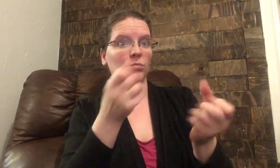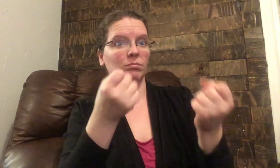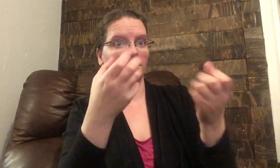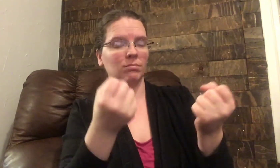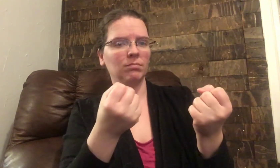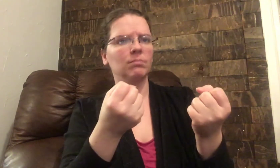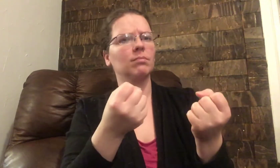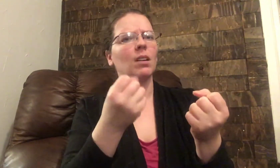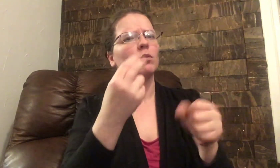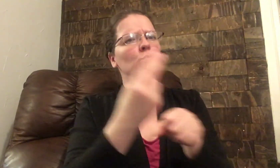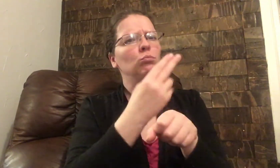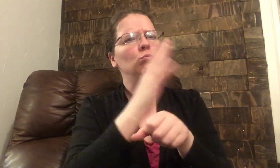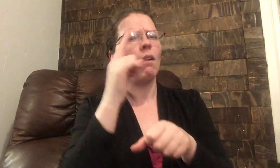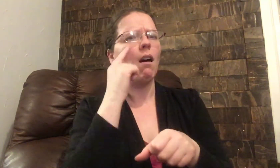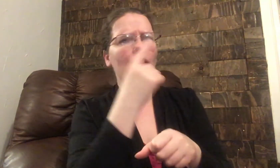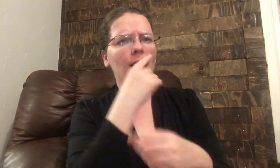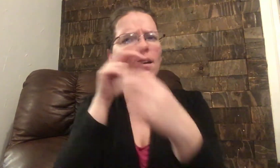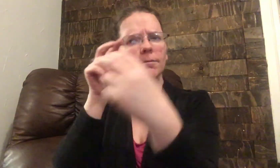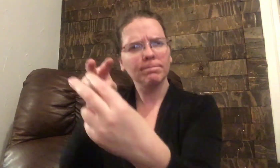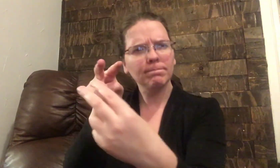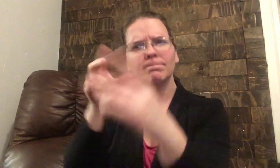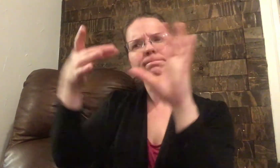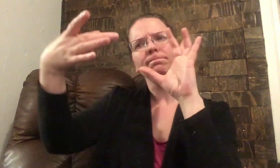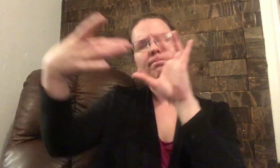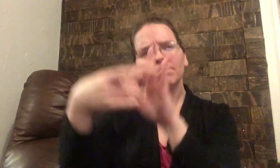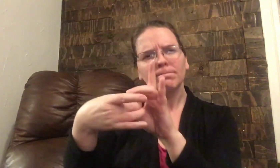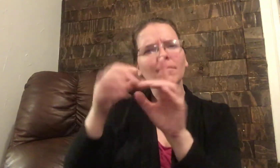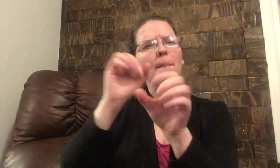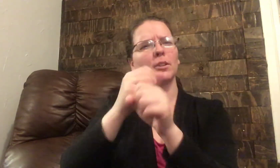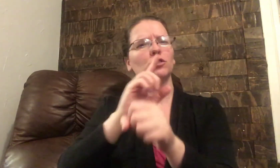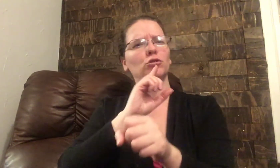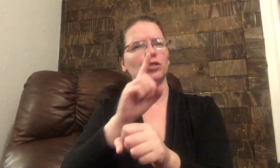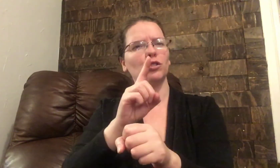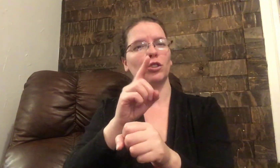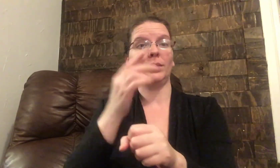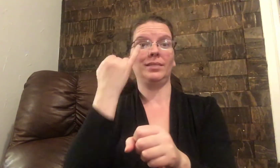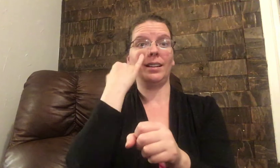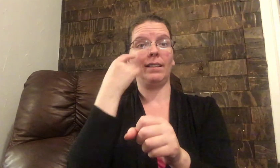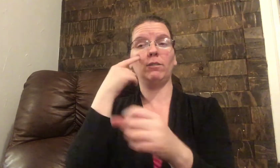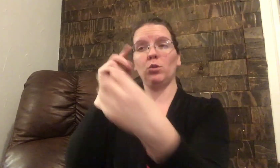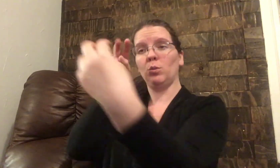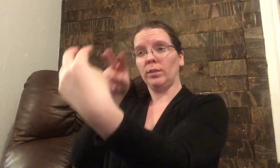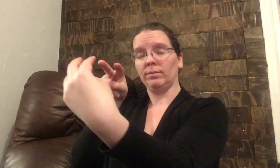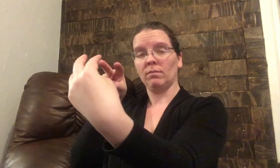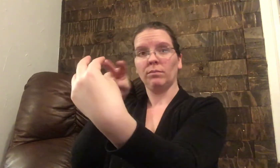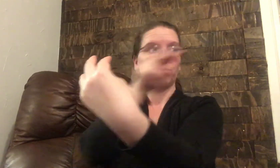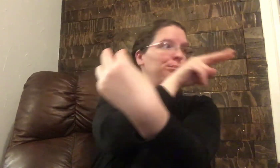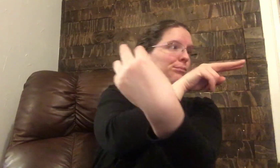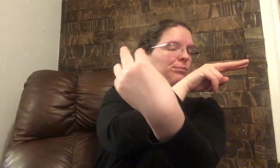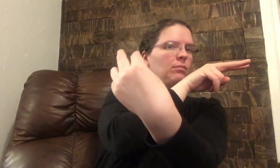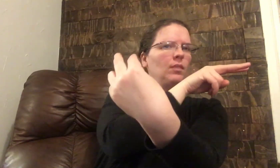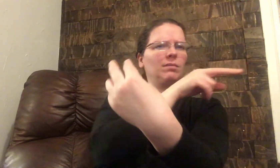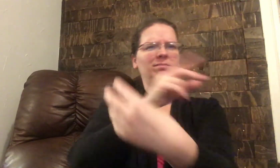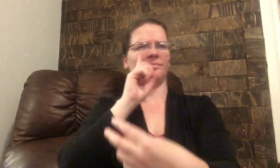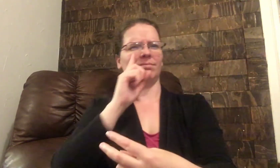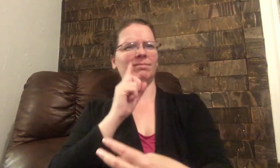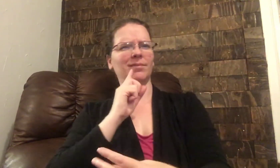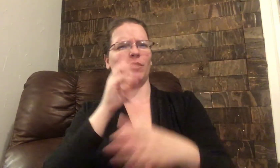another person who's signing that you use your eyes to connect. Make sure that you have that eye contact. If you